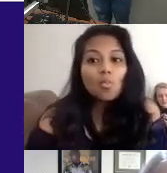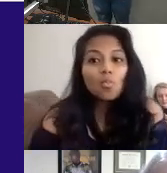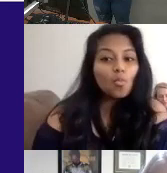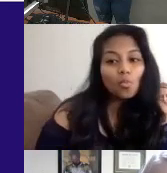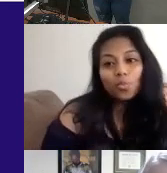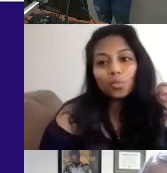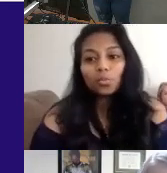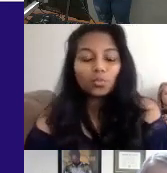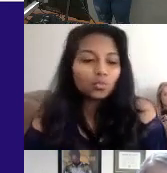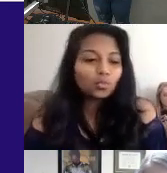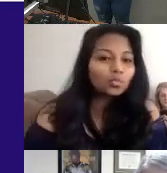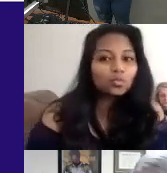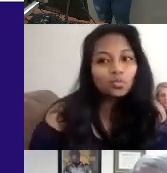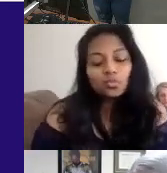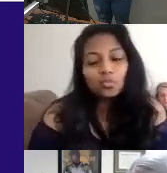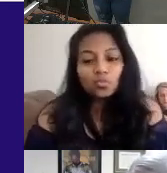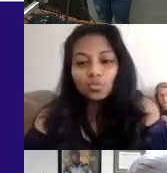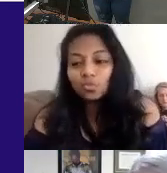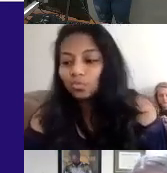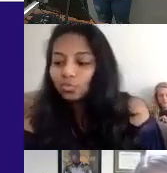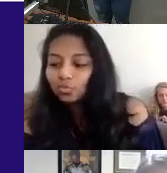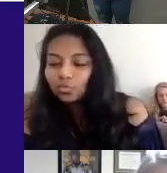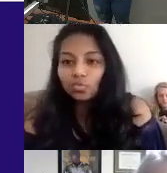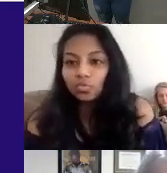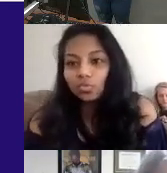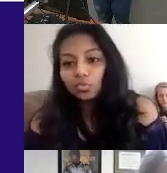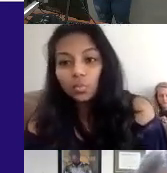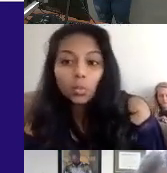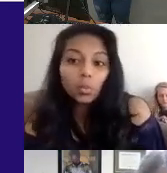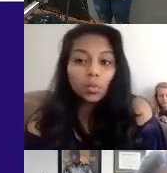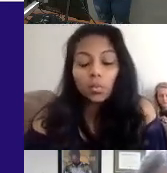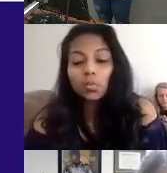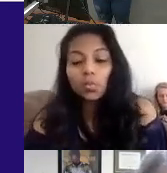The way we have a couple people in. I'm not gonna do it like immediately.